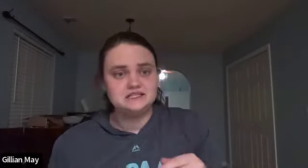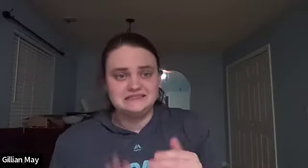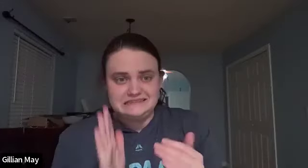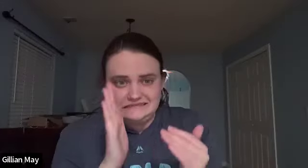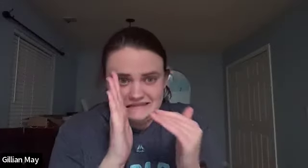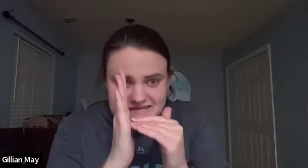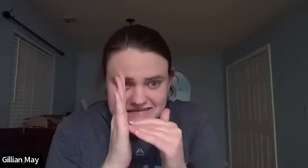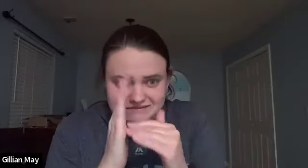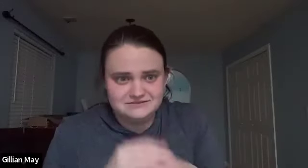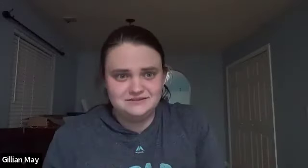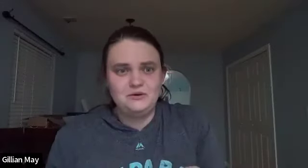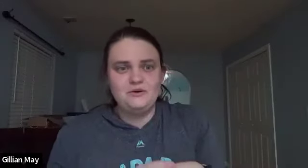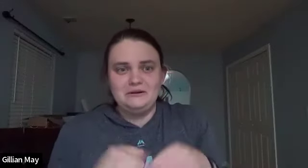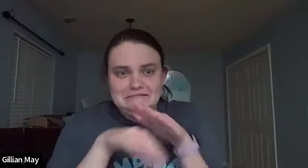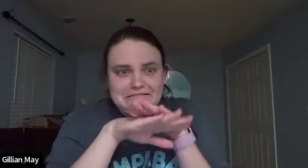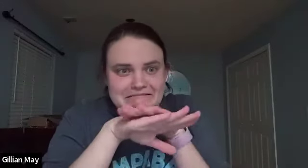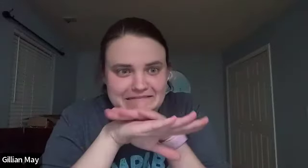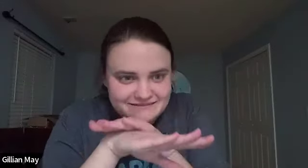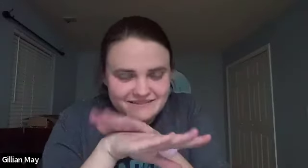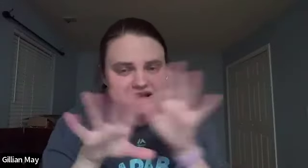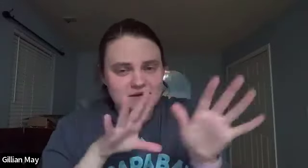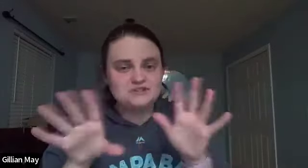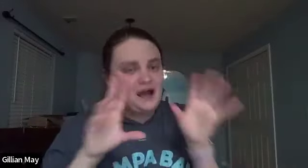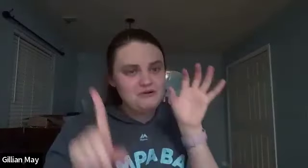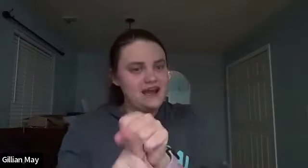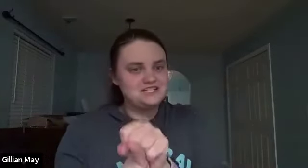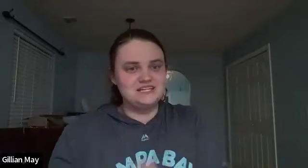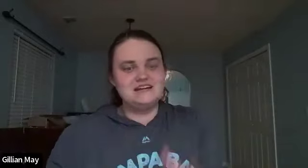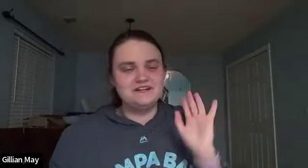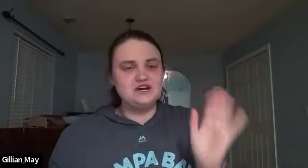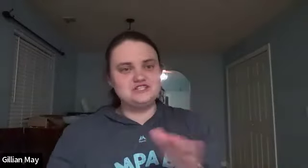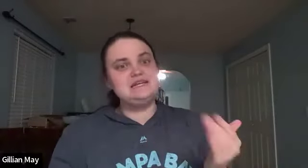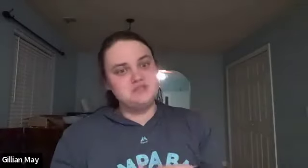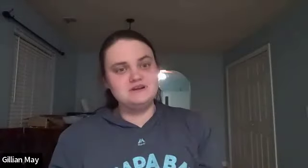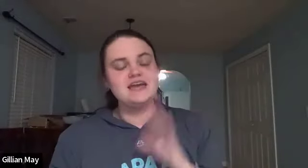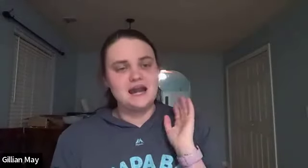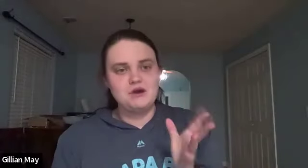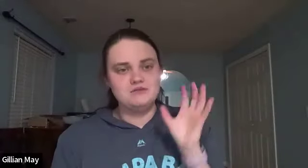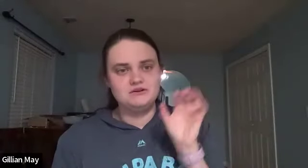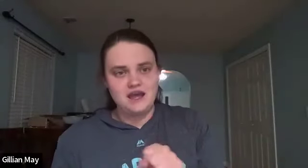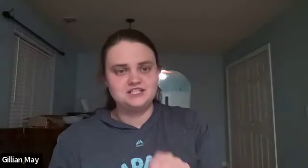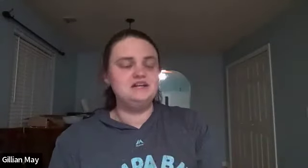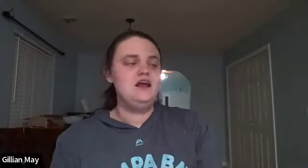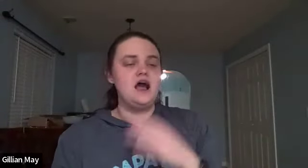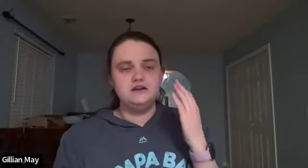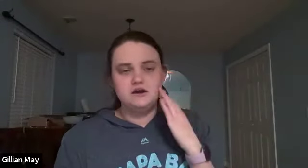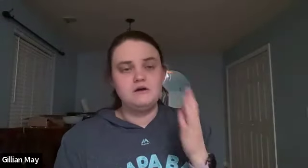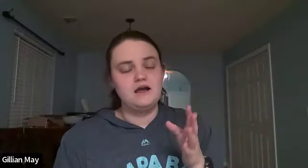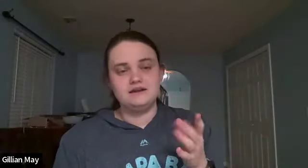Gillian, or that kind of motion. I will catch it. And if I don't, just keep doing it and I probably will catch it. I know, like I said,